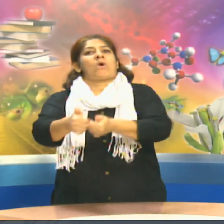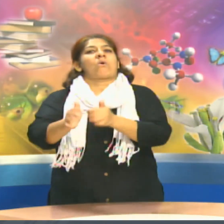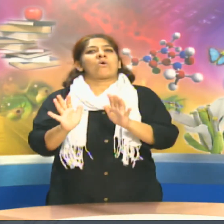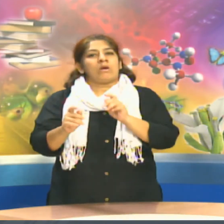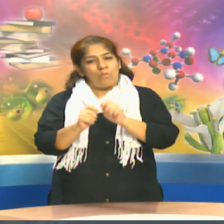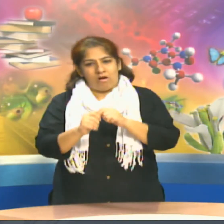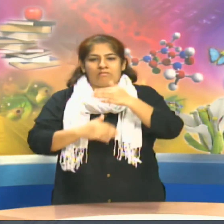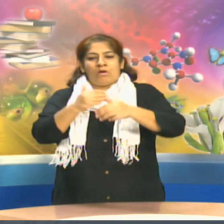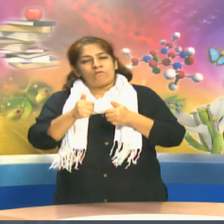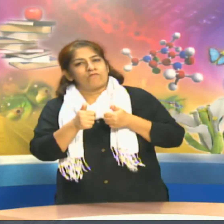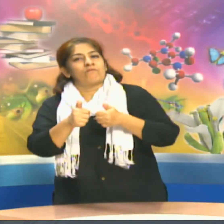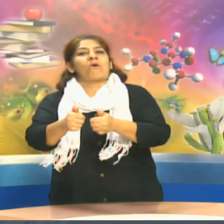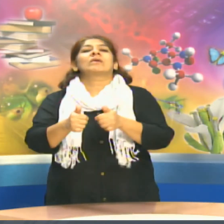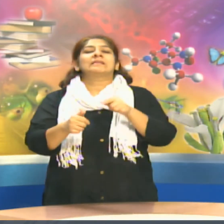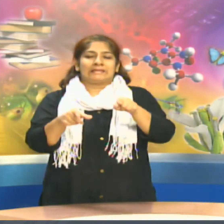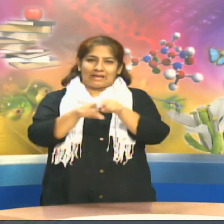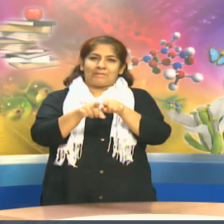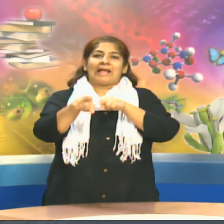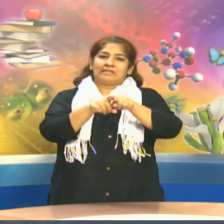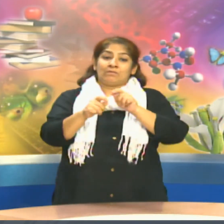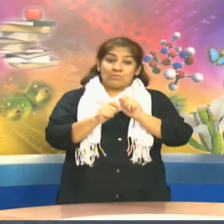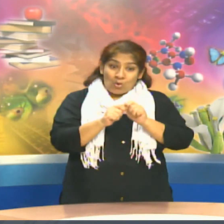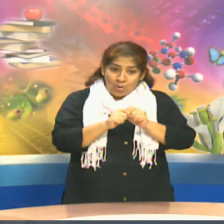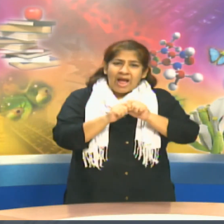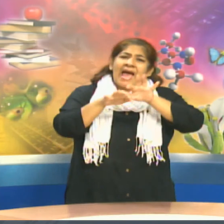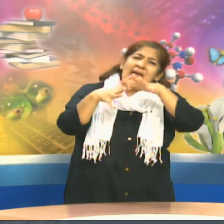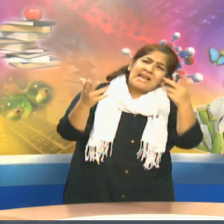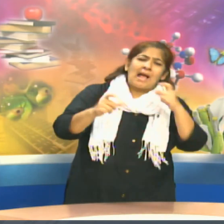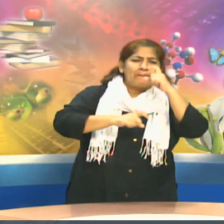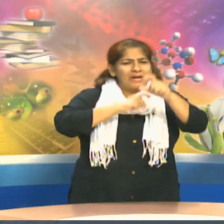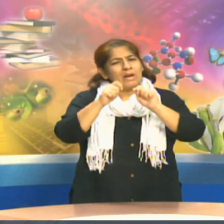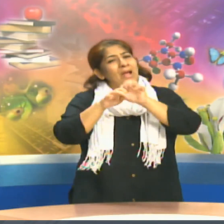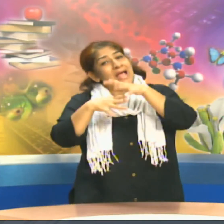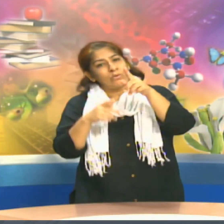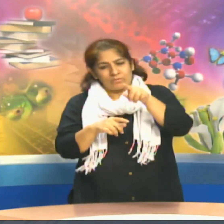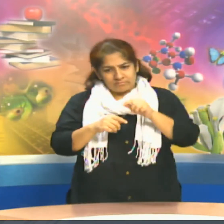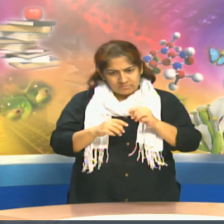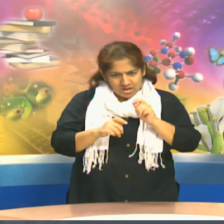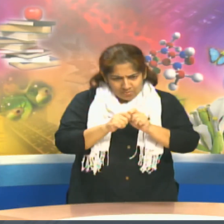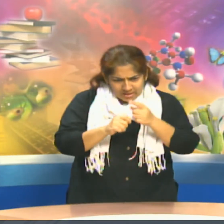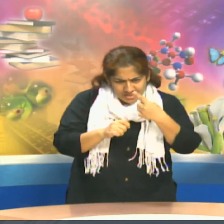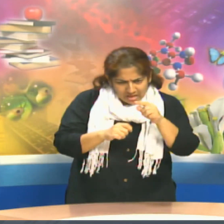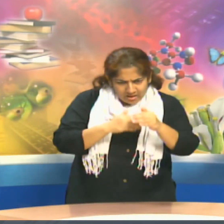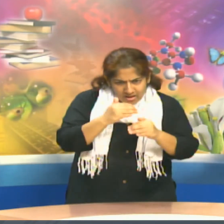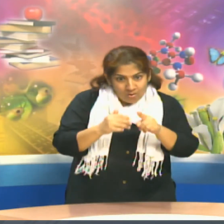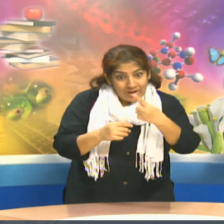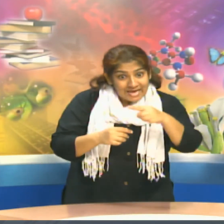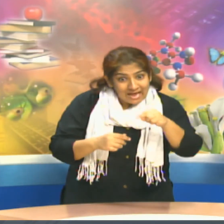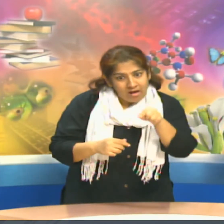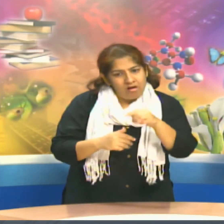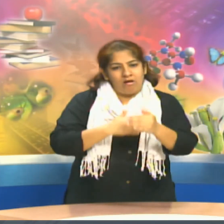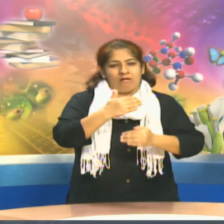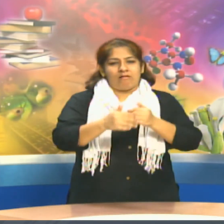that plant. So, in a similar way, any company or